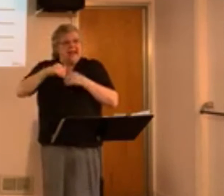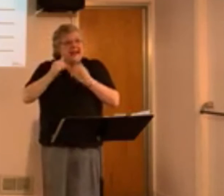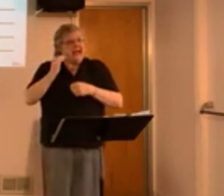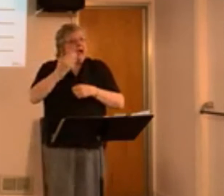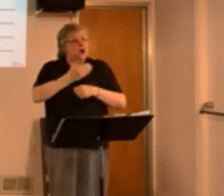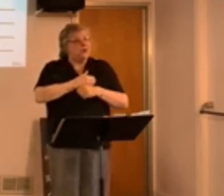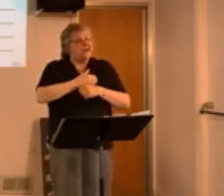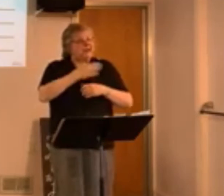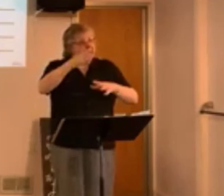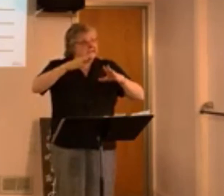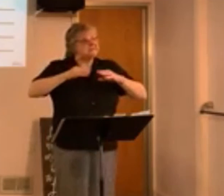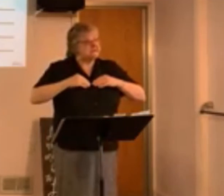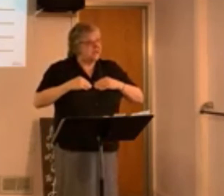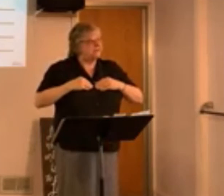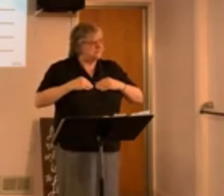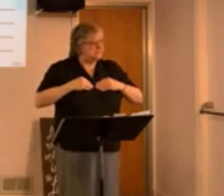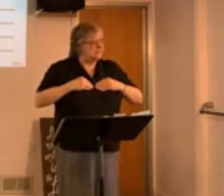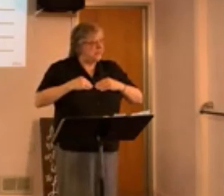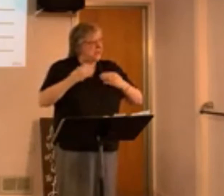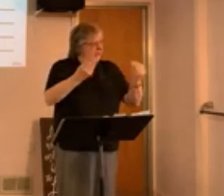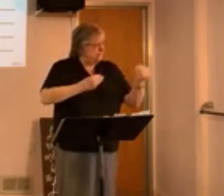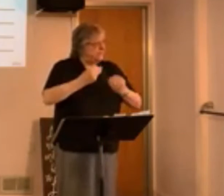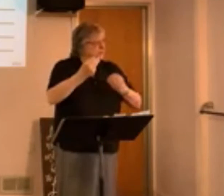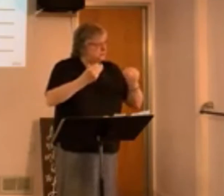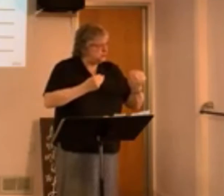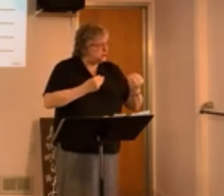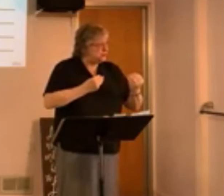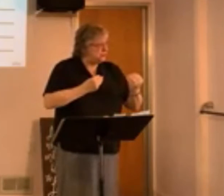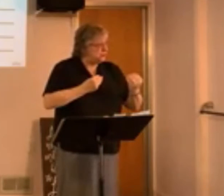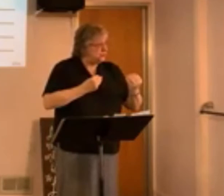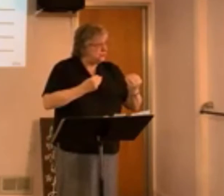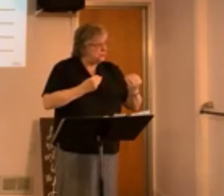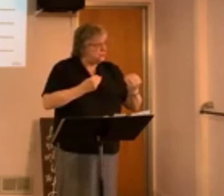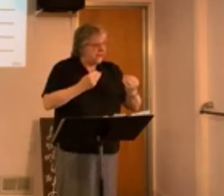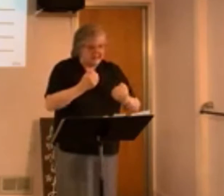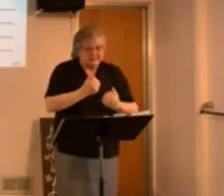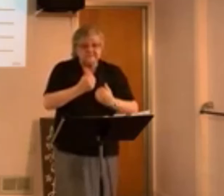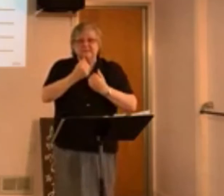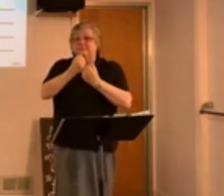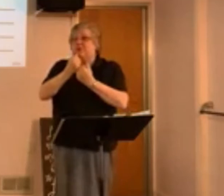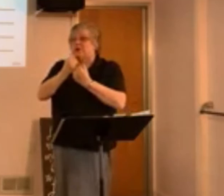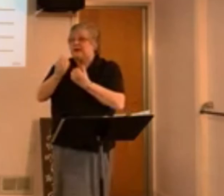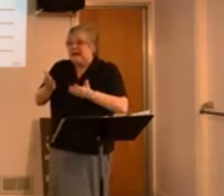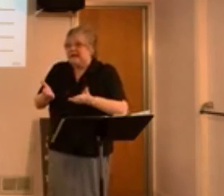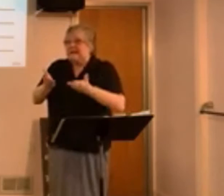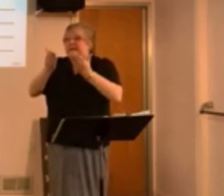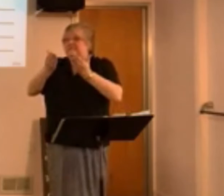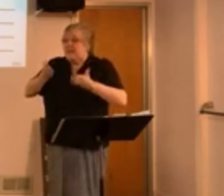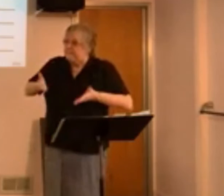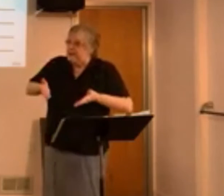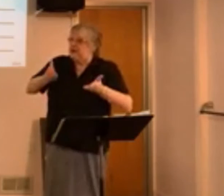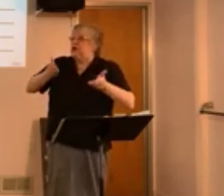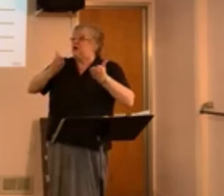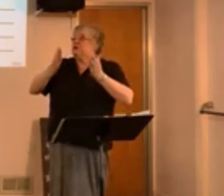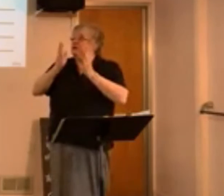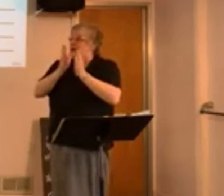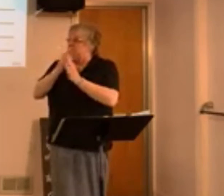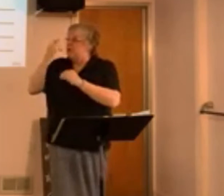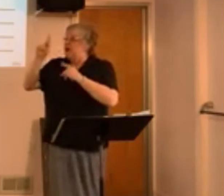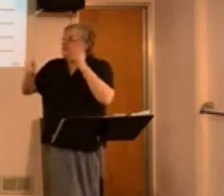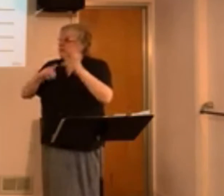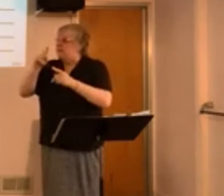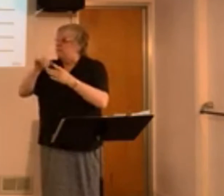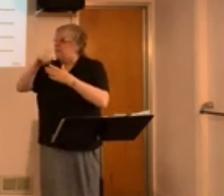we accept and minister and support and lift up people that God sends us?